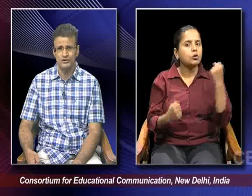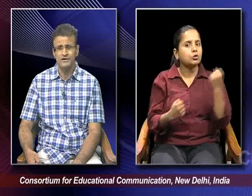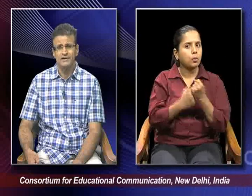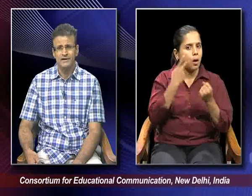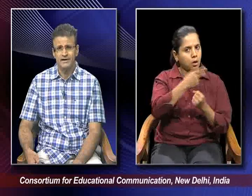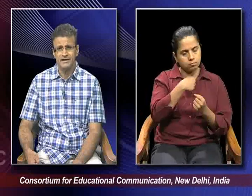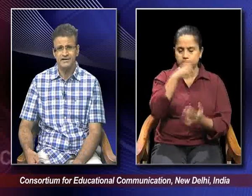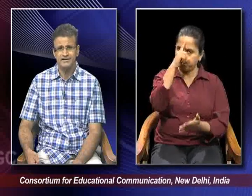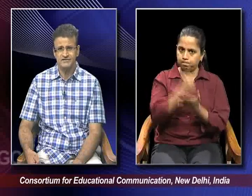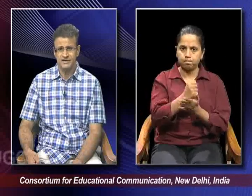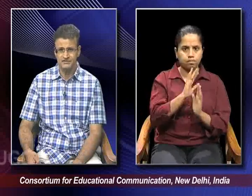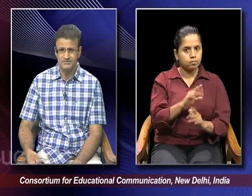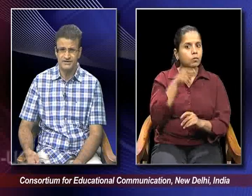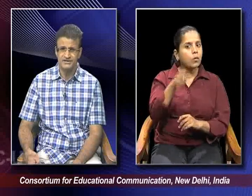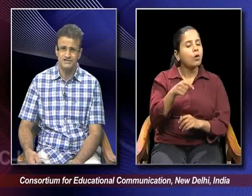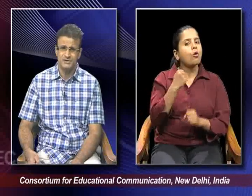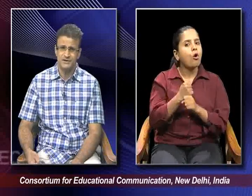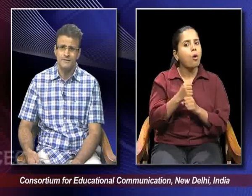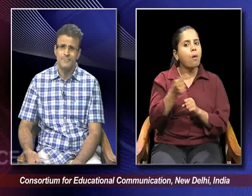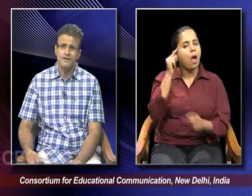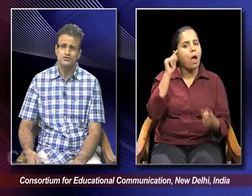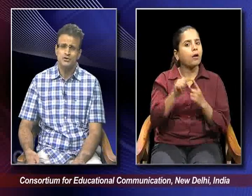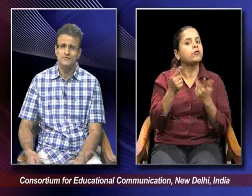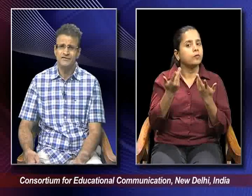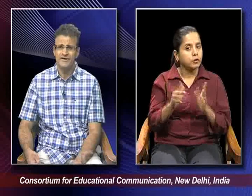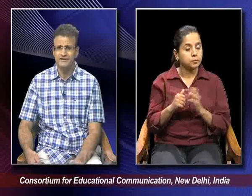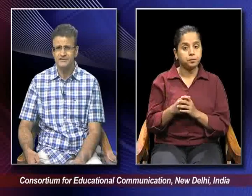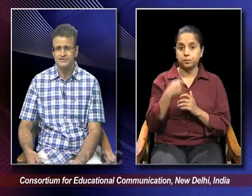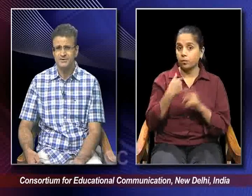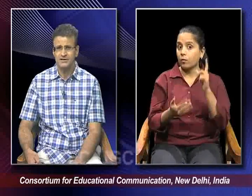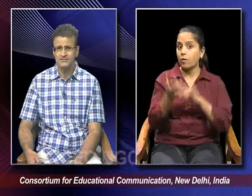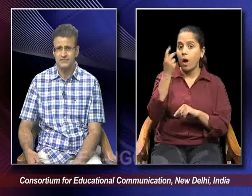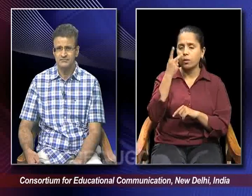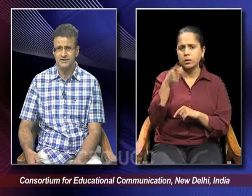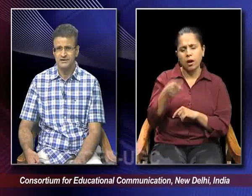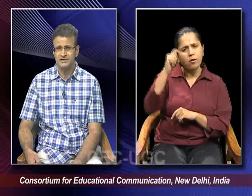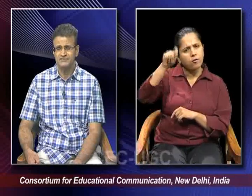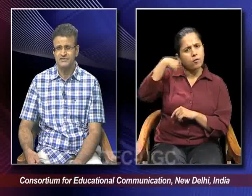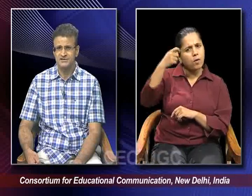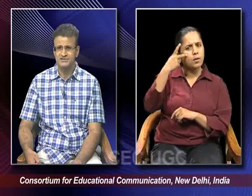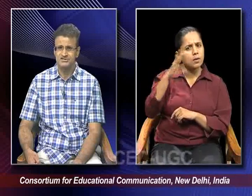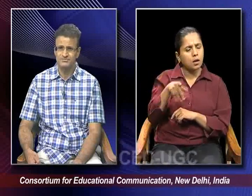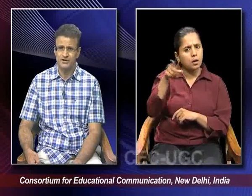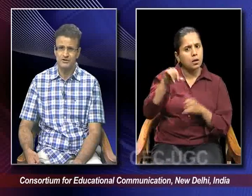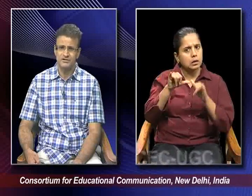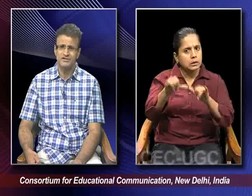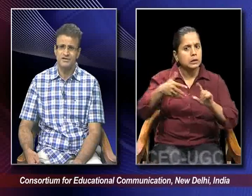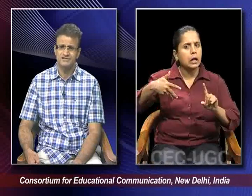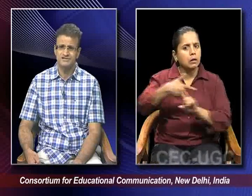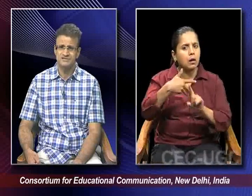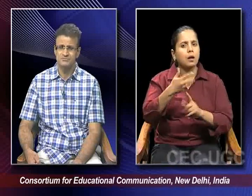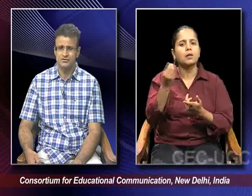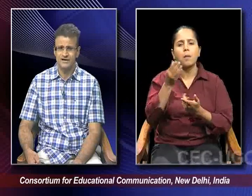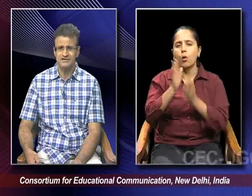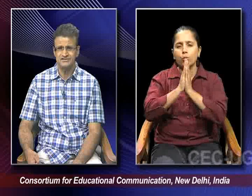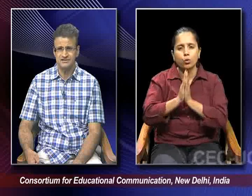board agreed with the government as well. So we find that this particular film dealt with the religious bigotry, caste